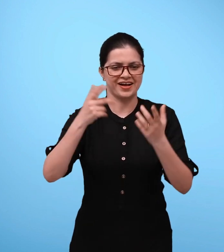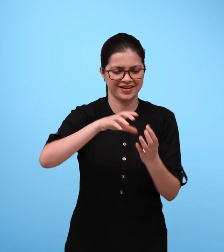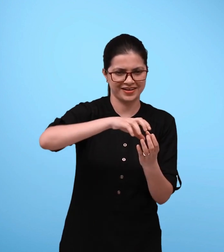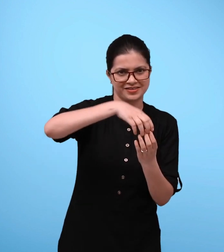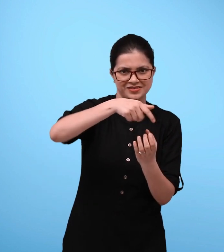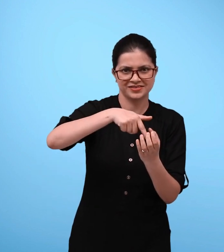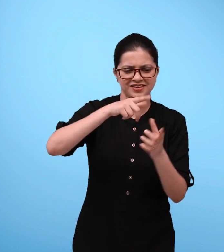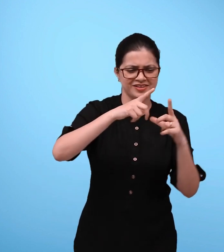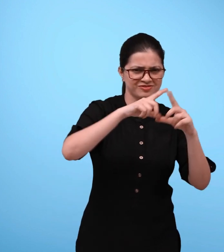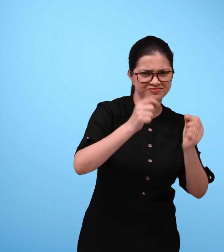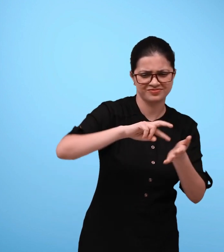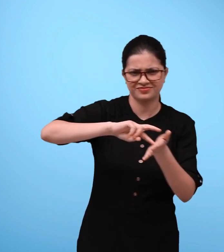box.